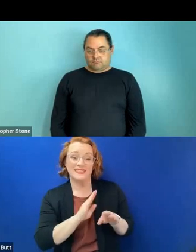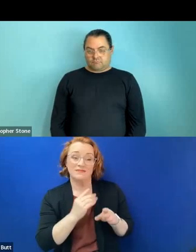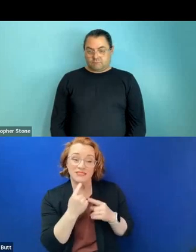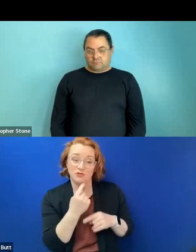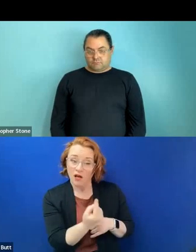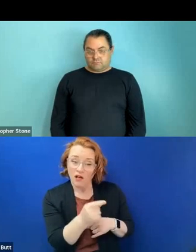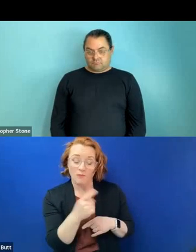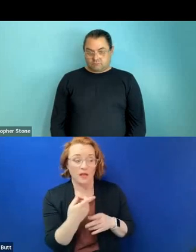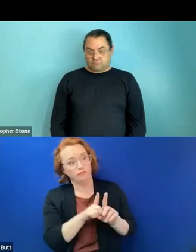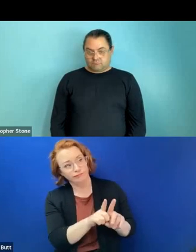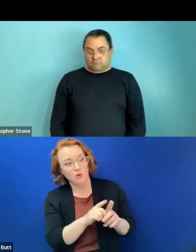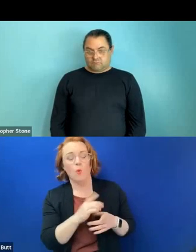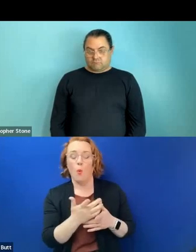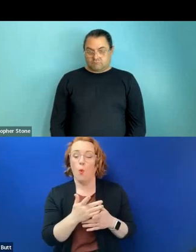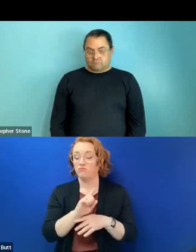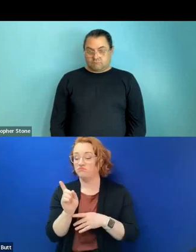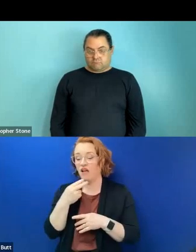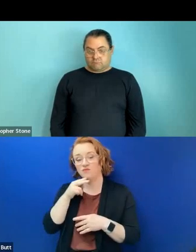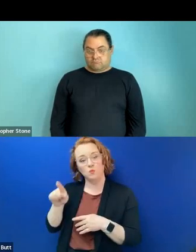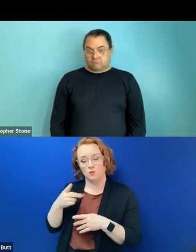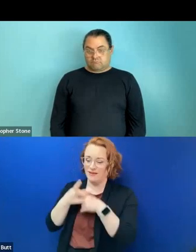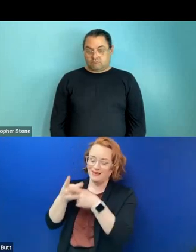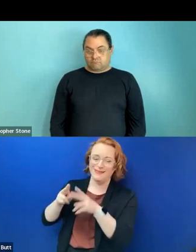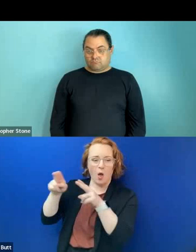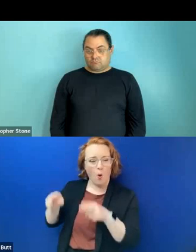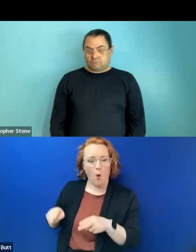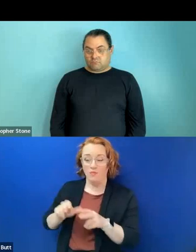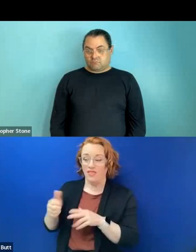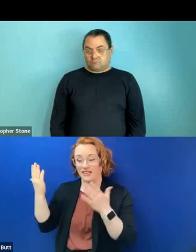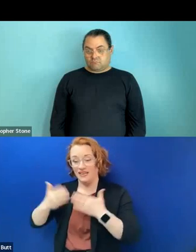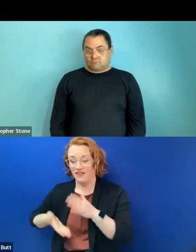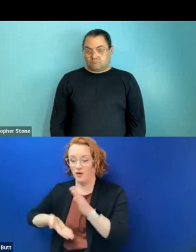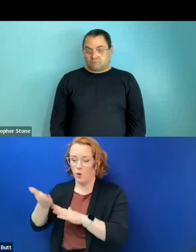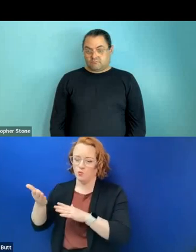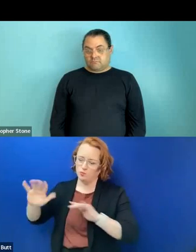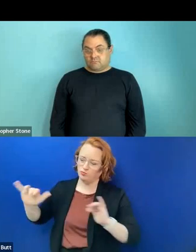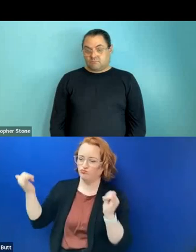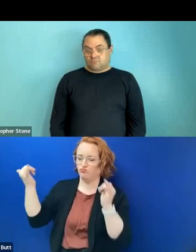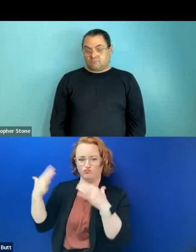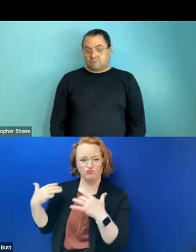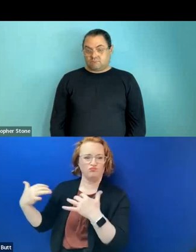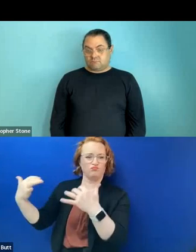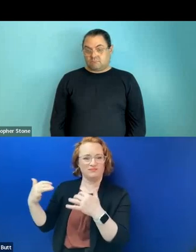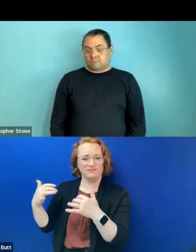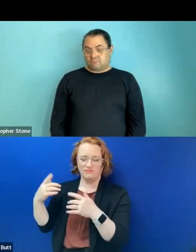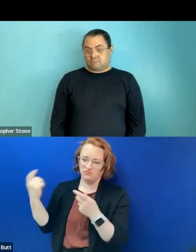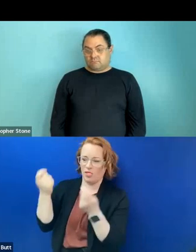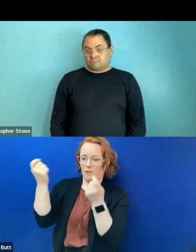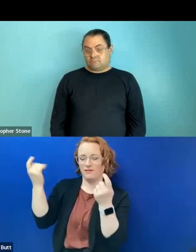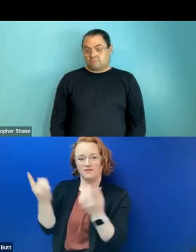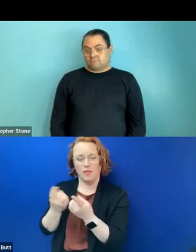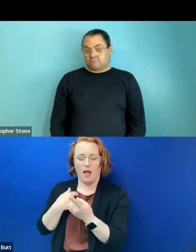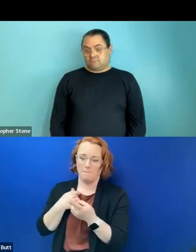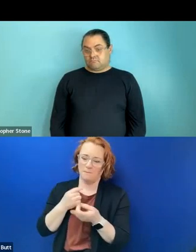in the afternoon, I go to a care home. And in the evening, I go to a gala event where I'm interpreting for a